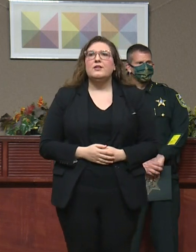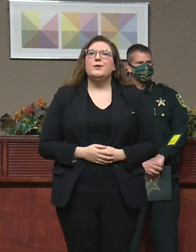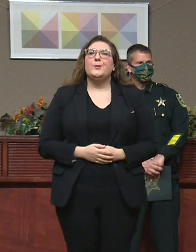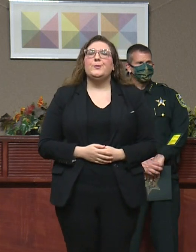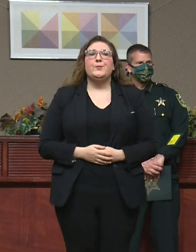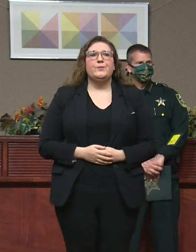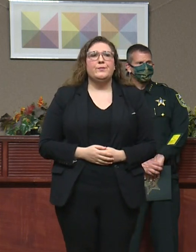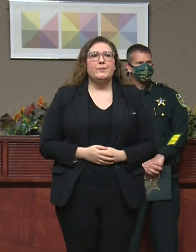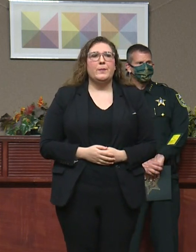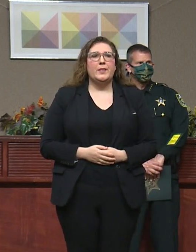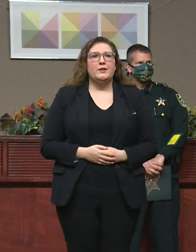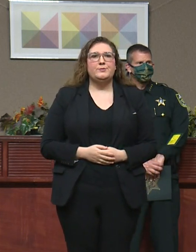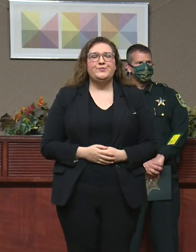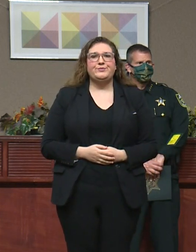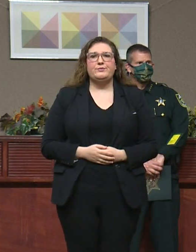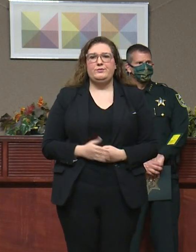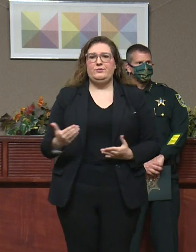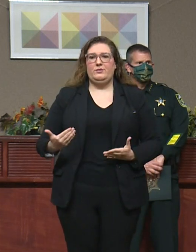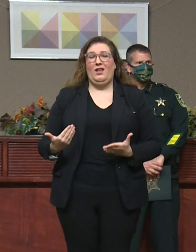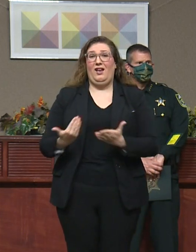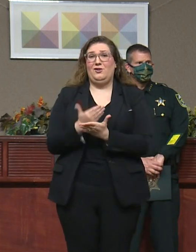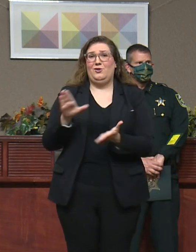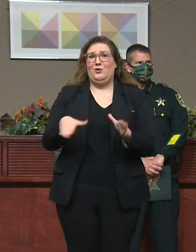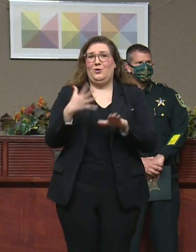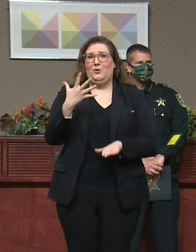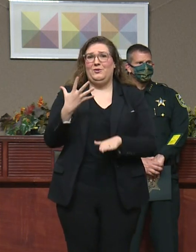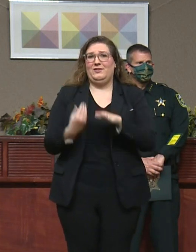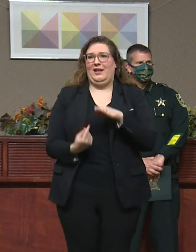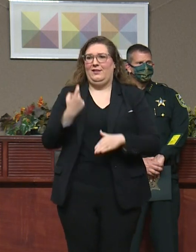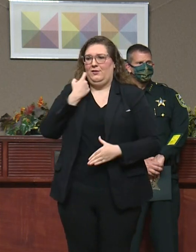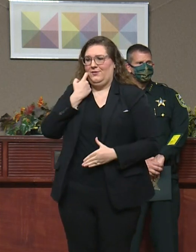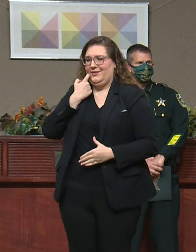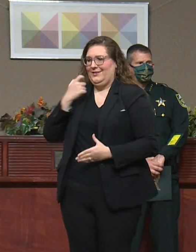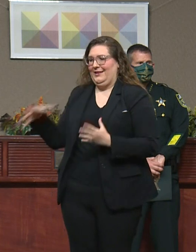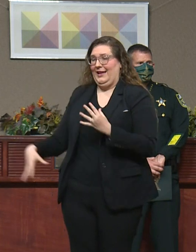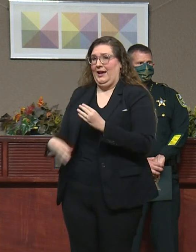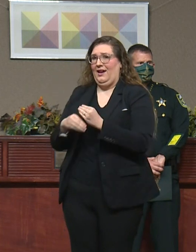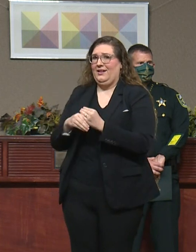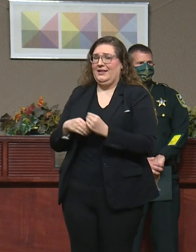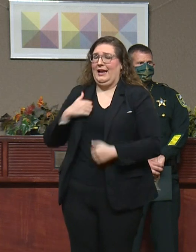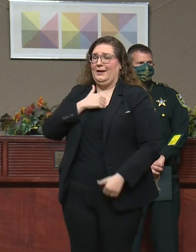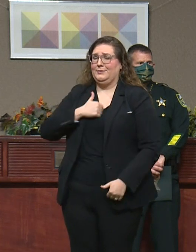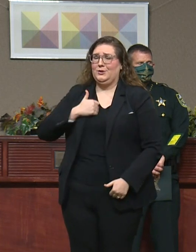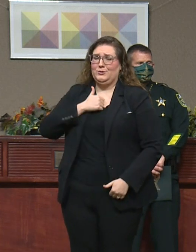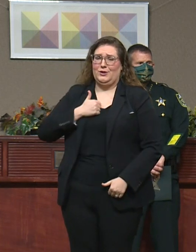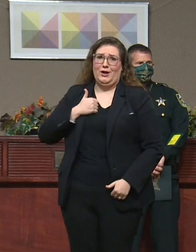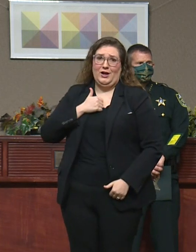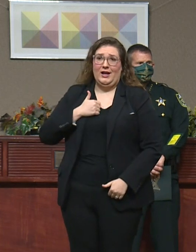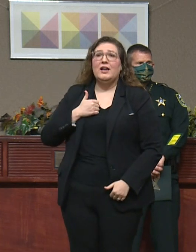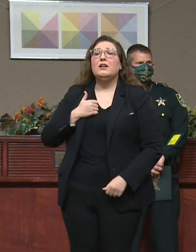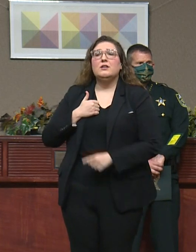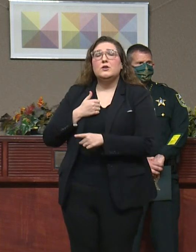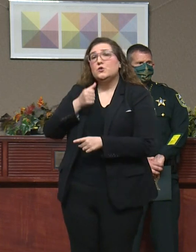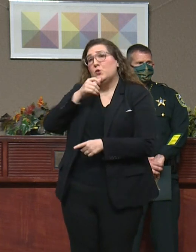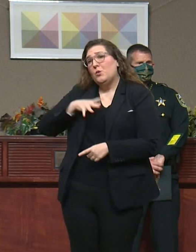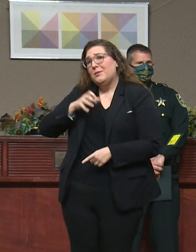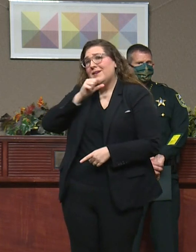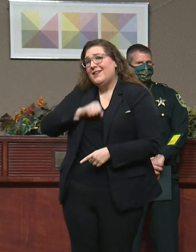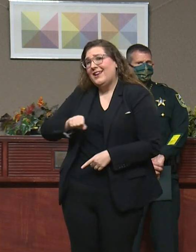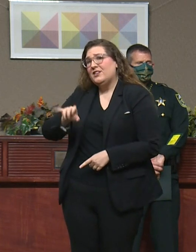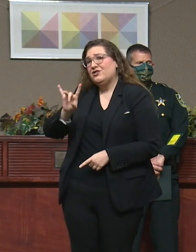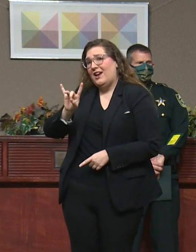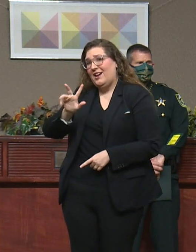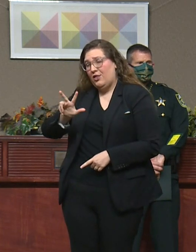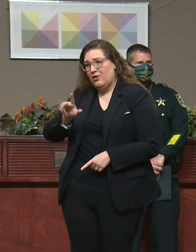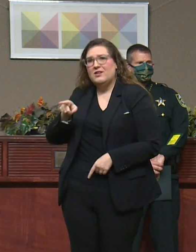A new fatality was added to our list. Our condolences to her family, an 83-year-old female,